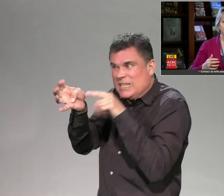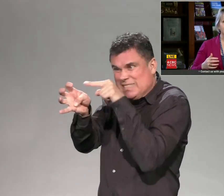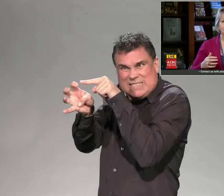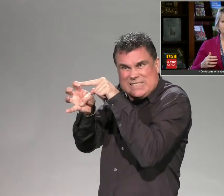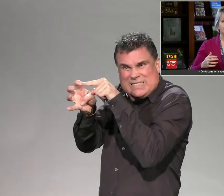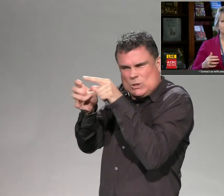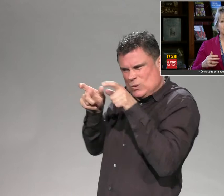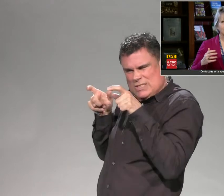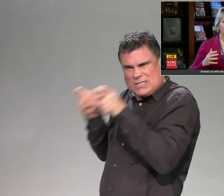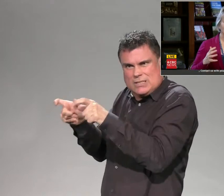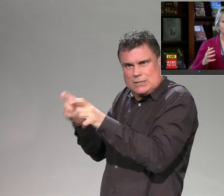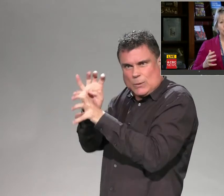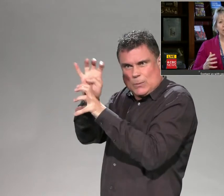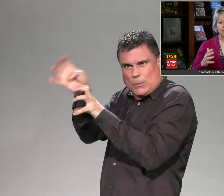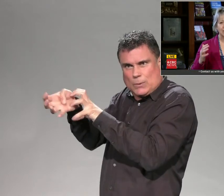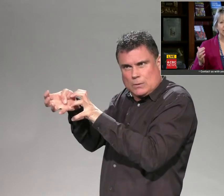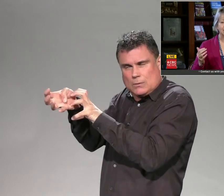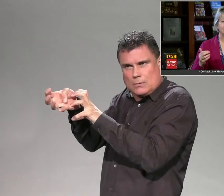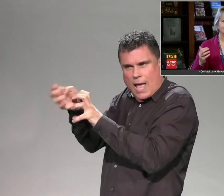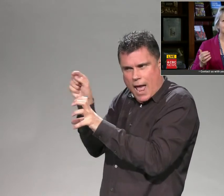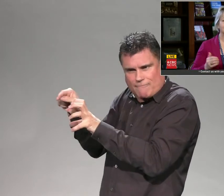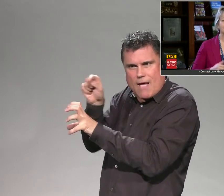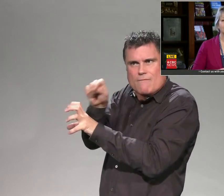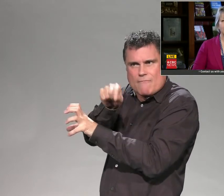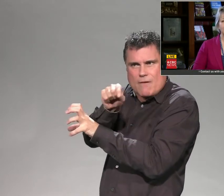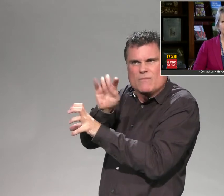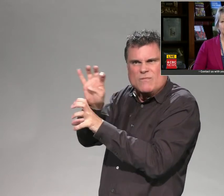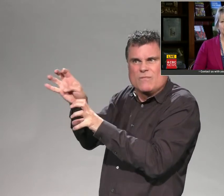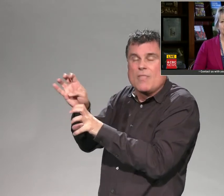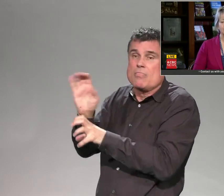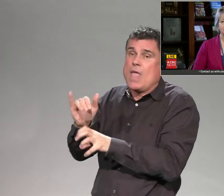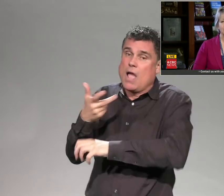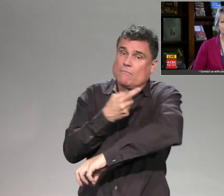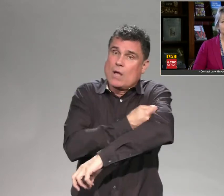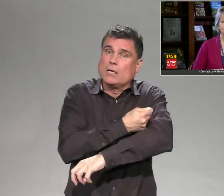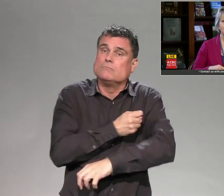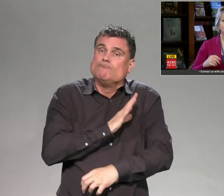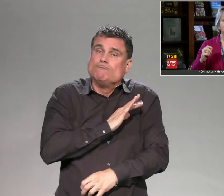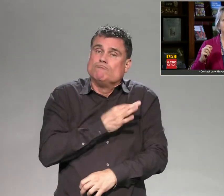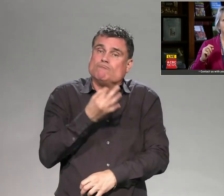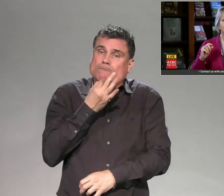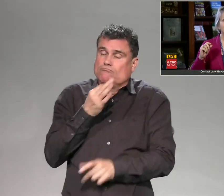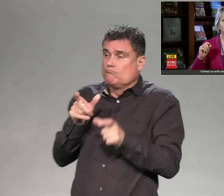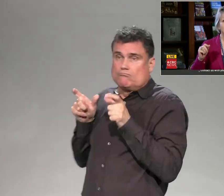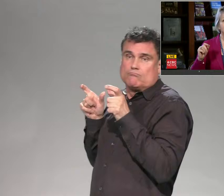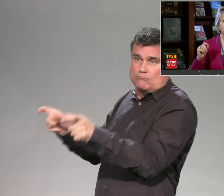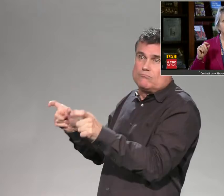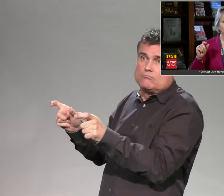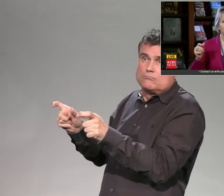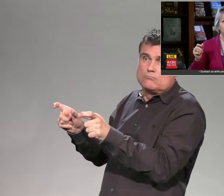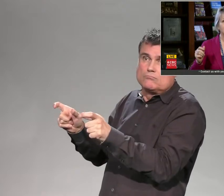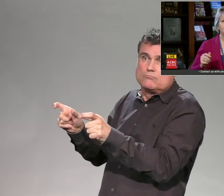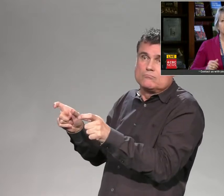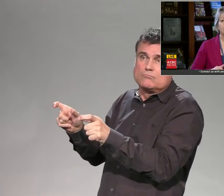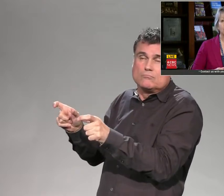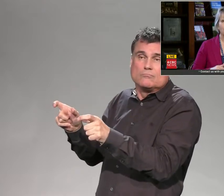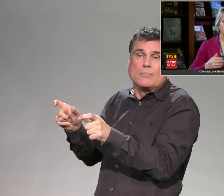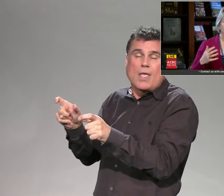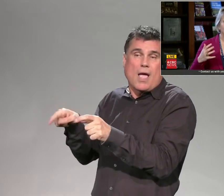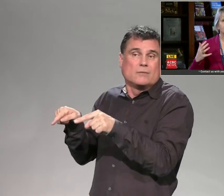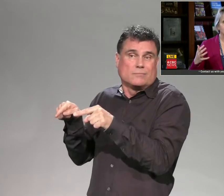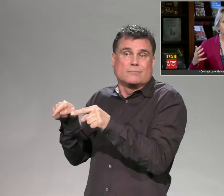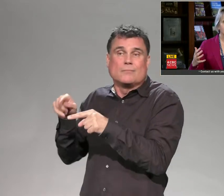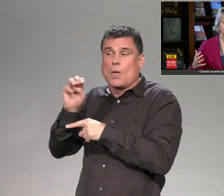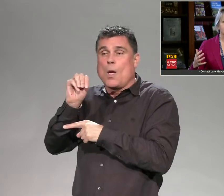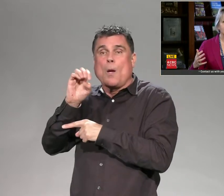neat thing about this cool new technology, the messenger RNA technology, is that it can be adjusted and tweaked